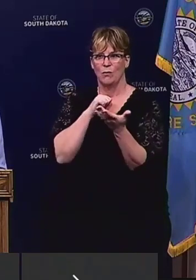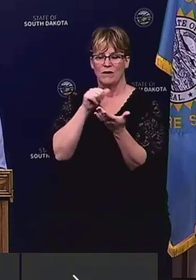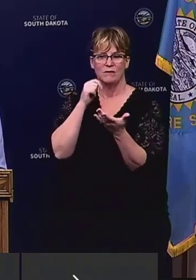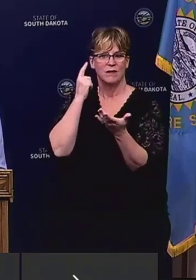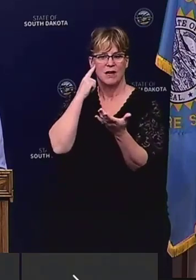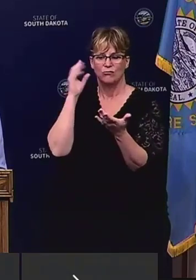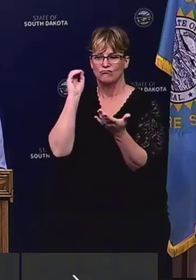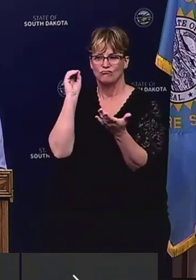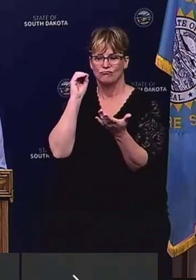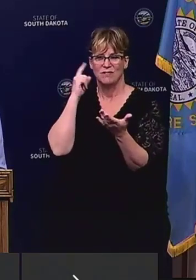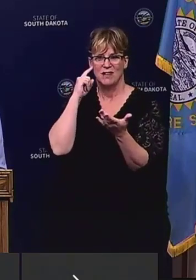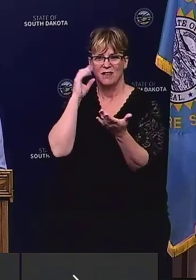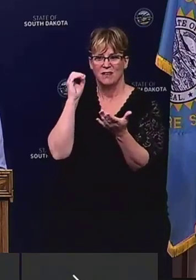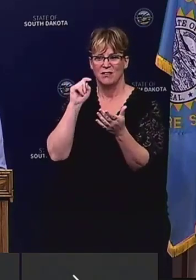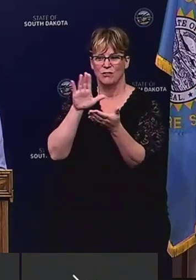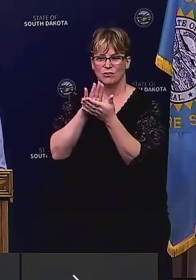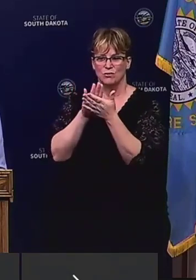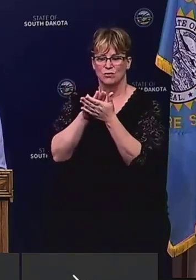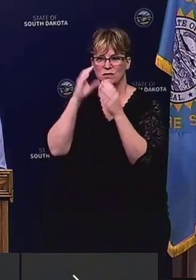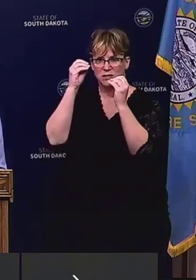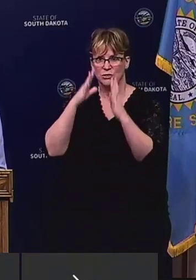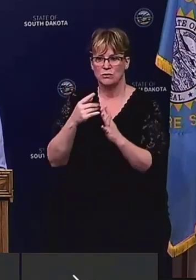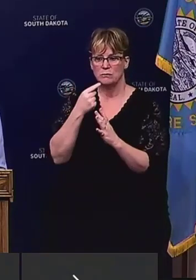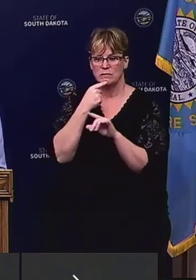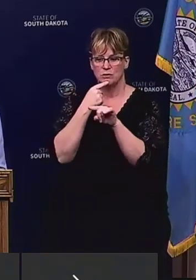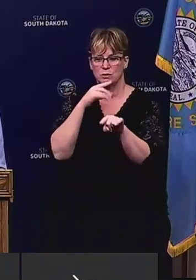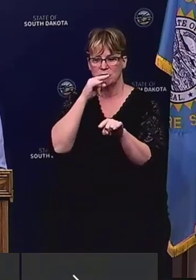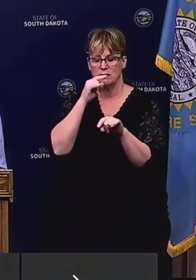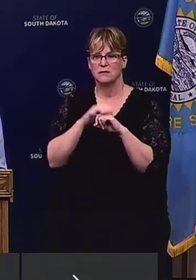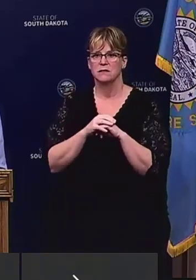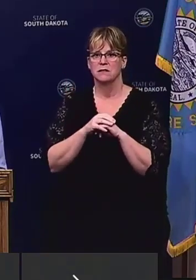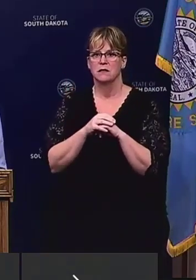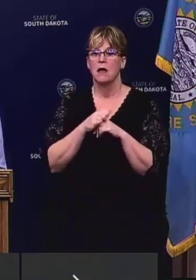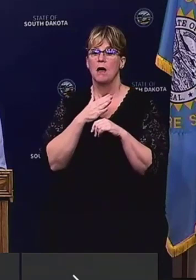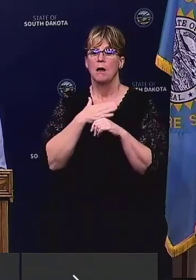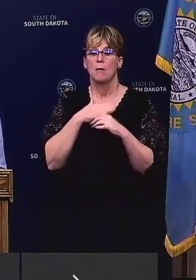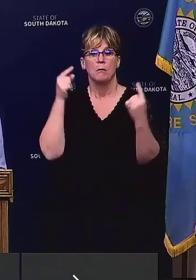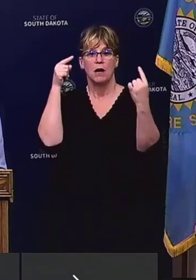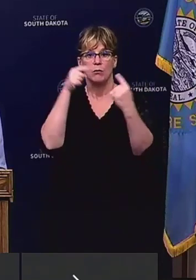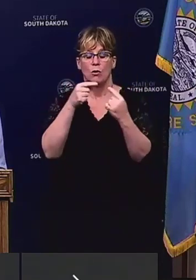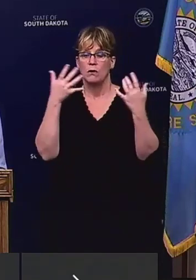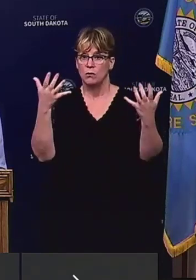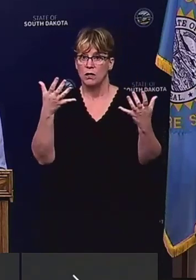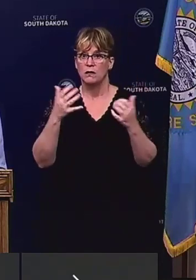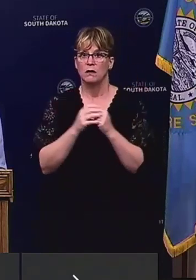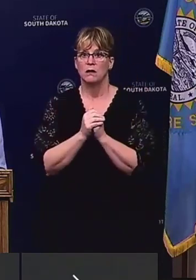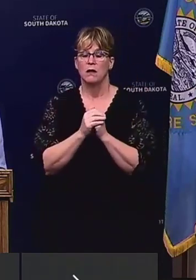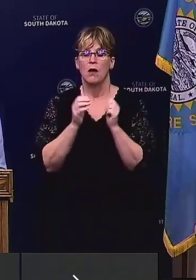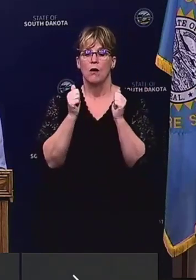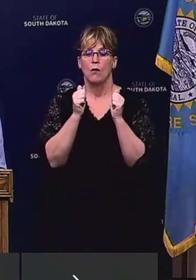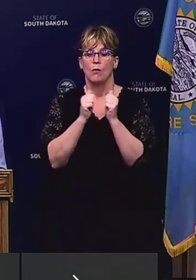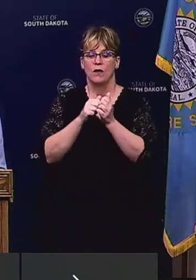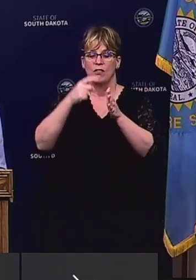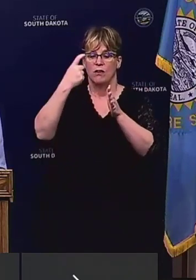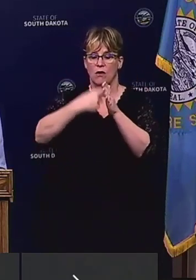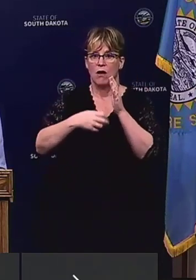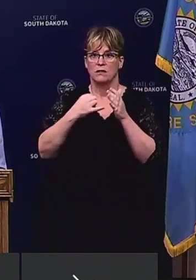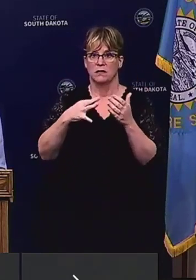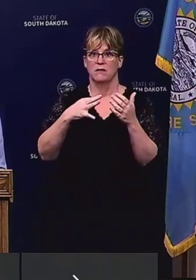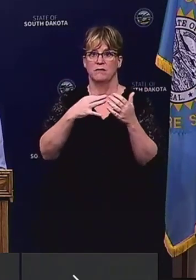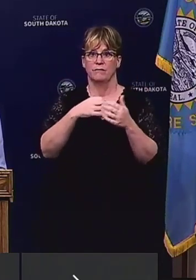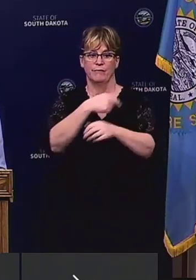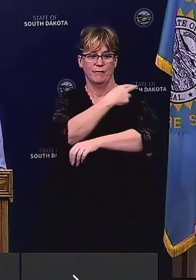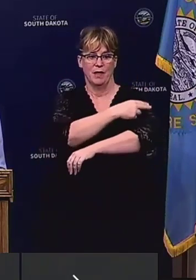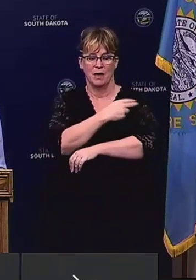heard from them, and their schools and their teachers miss them. My point is that in addition to the health costs that we've seen across our